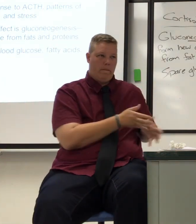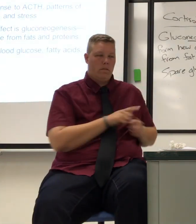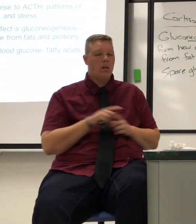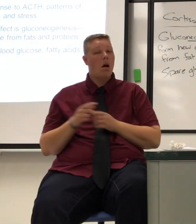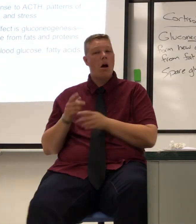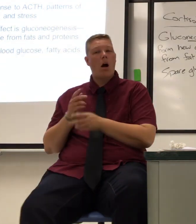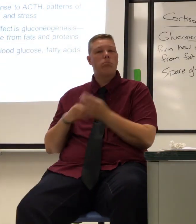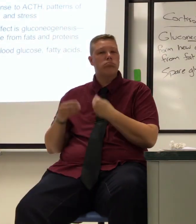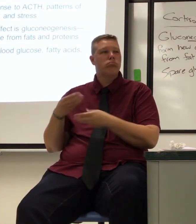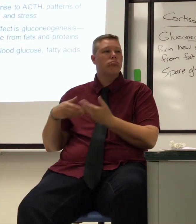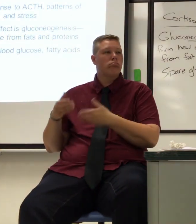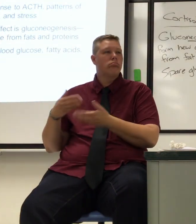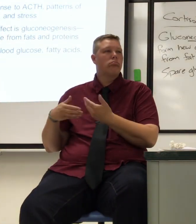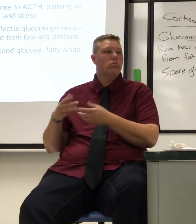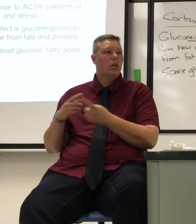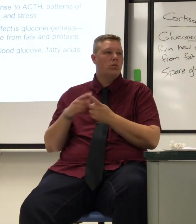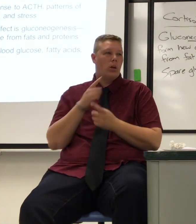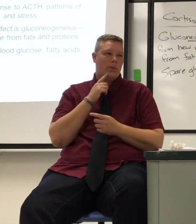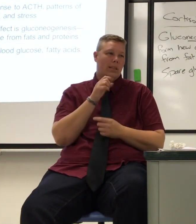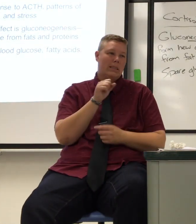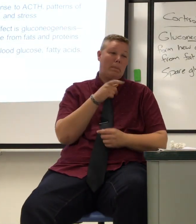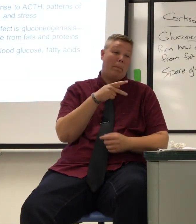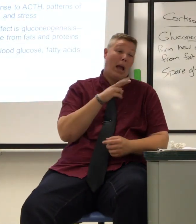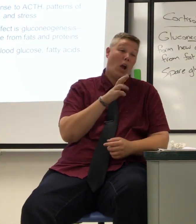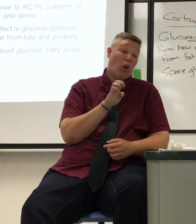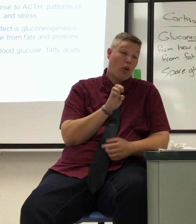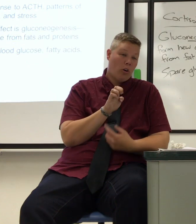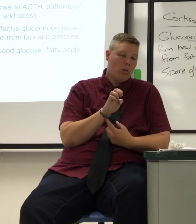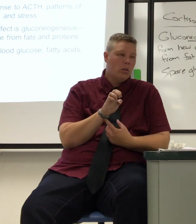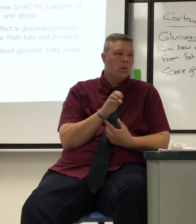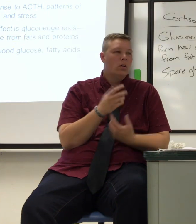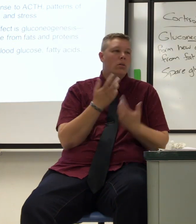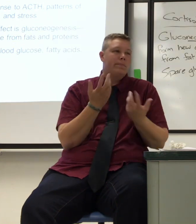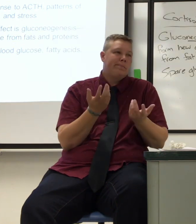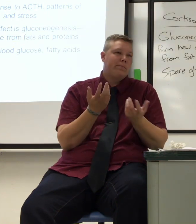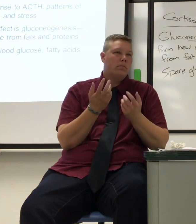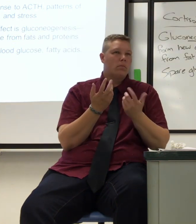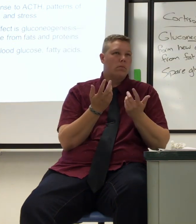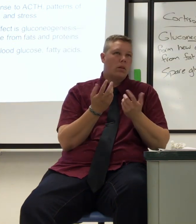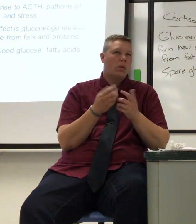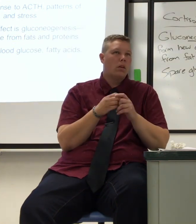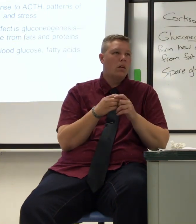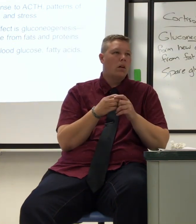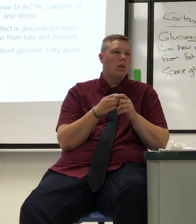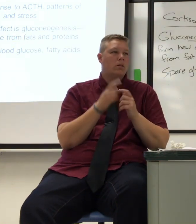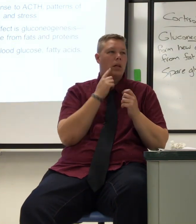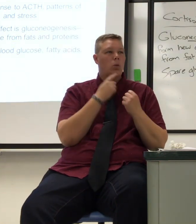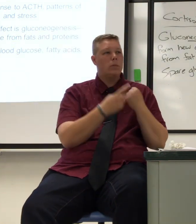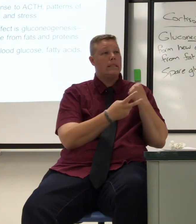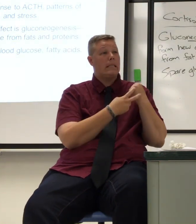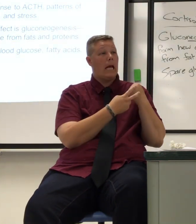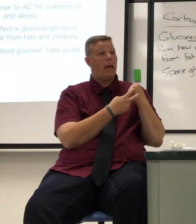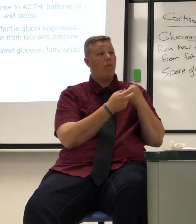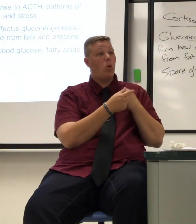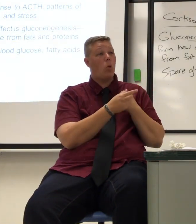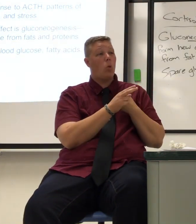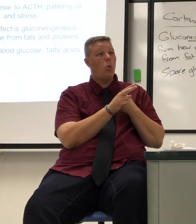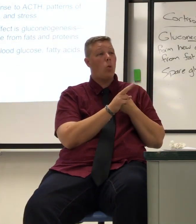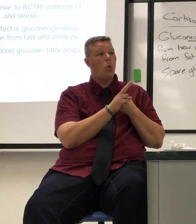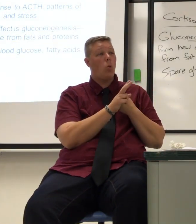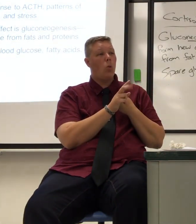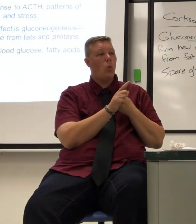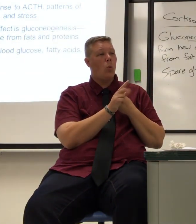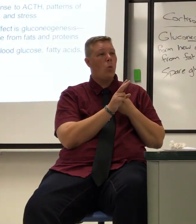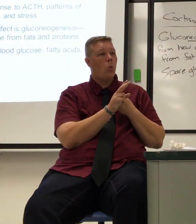sparing it. So your book says you spare glycogen. They also say things like you save glucose for the brain by doing this.